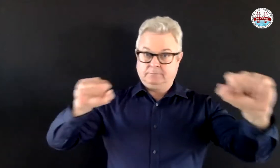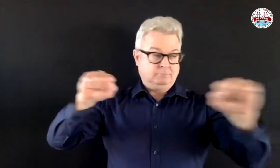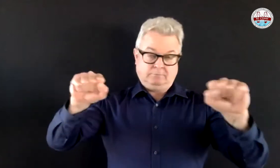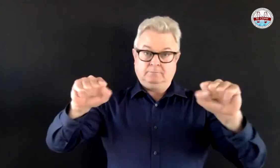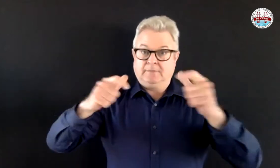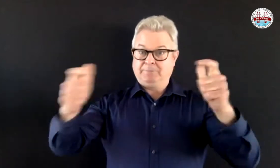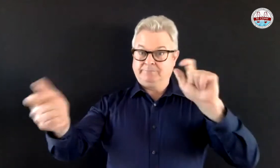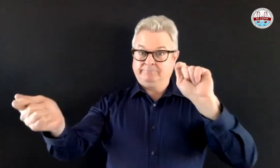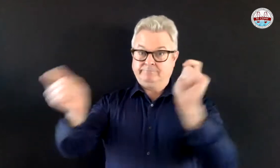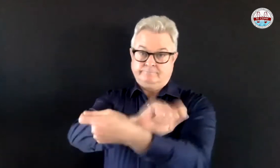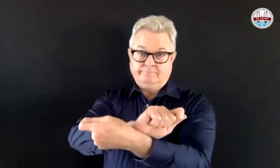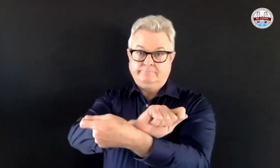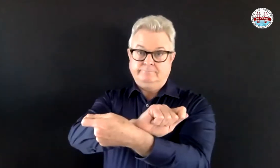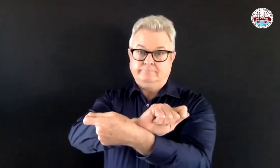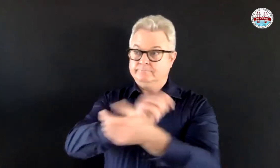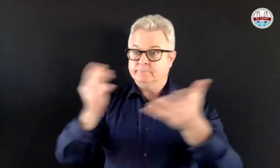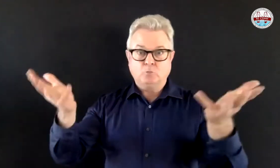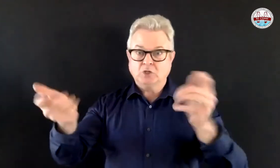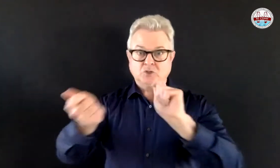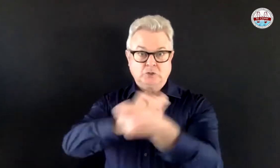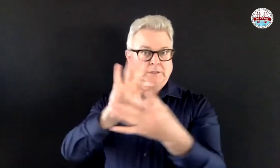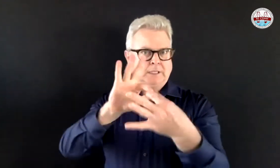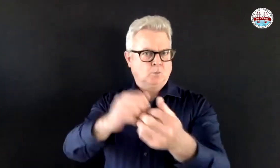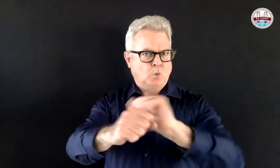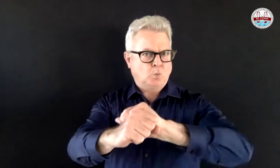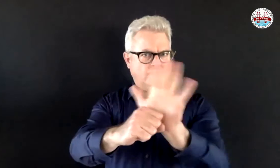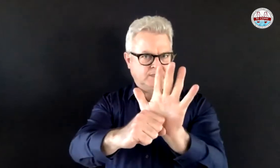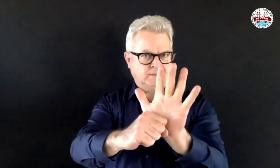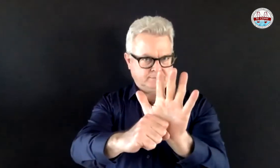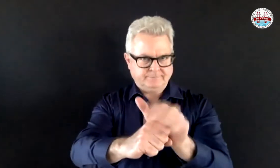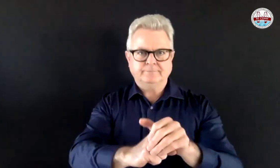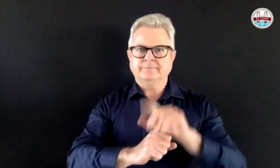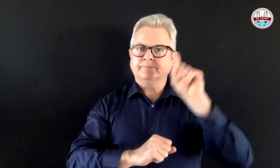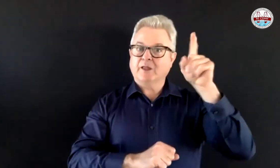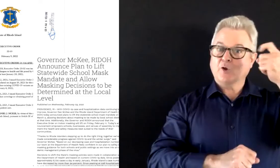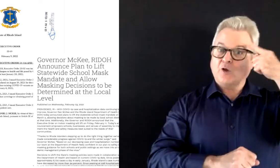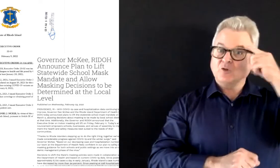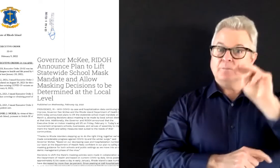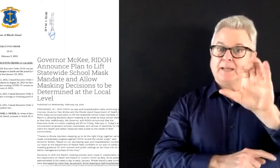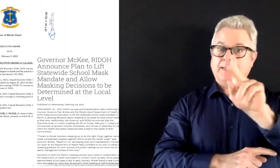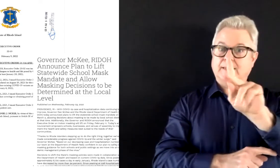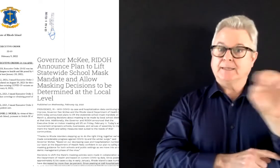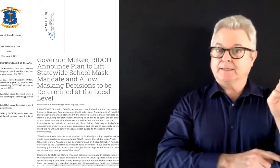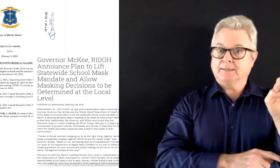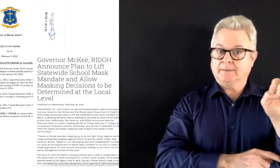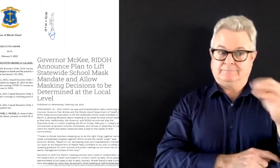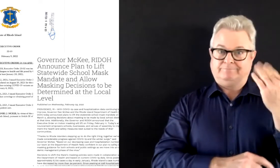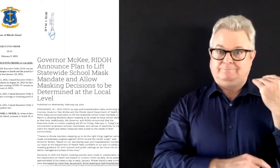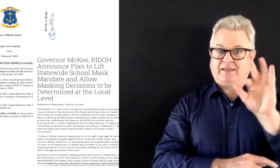This week in Rhode Island, there have been some big changes taking place related to